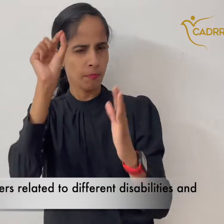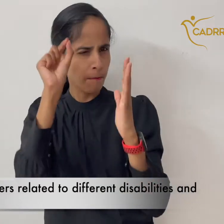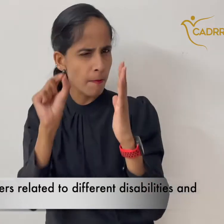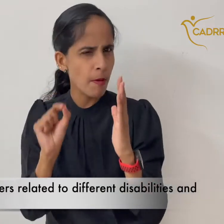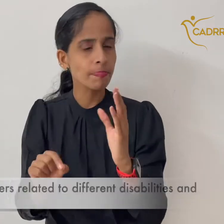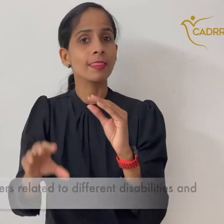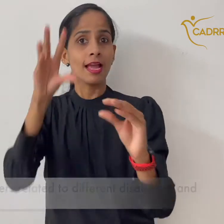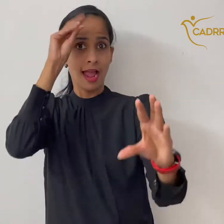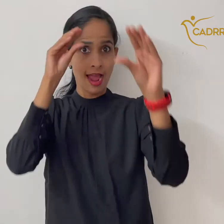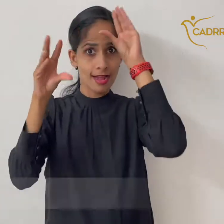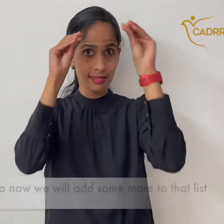and don'ts.